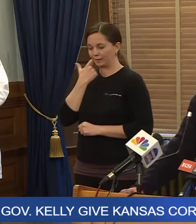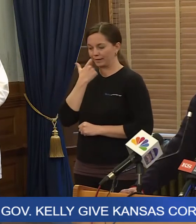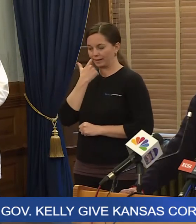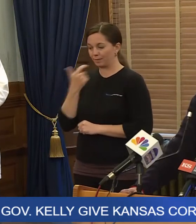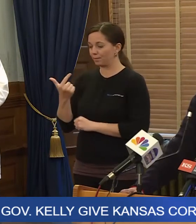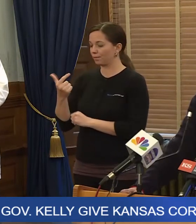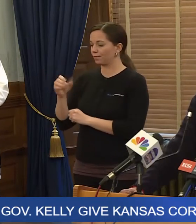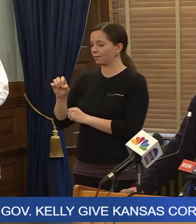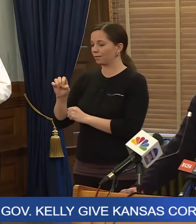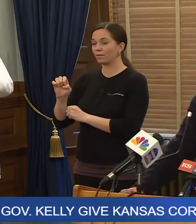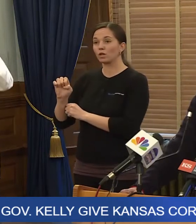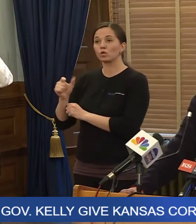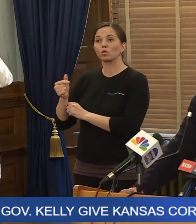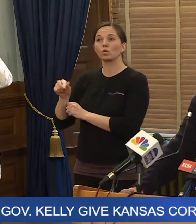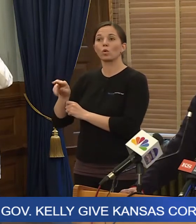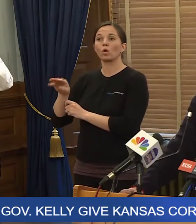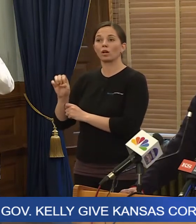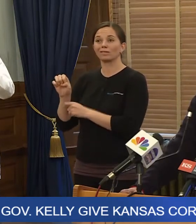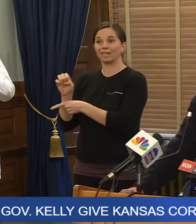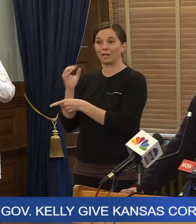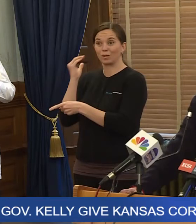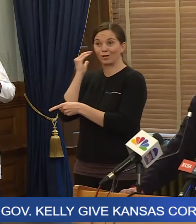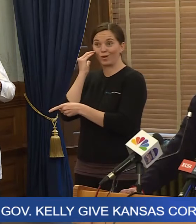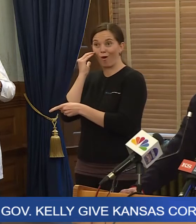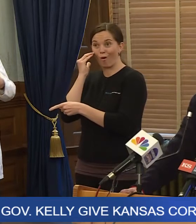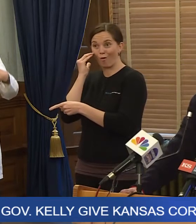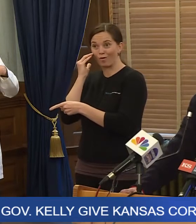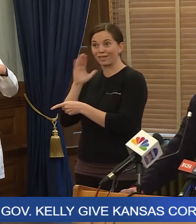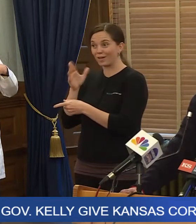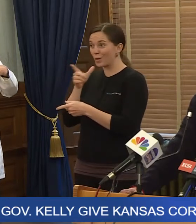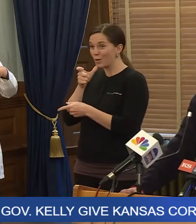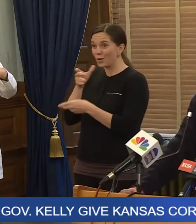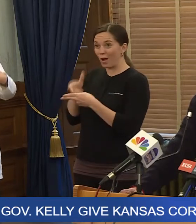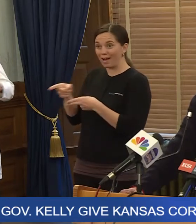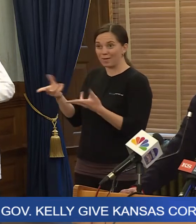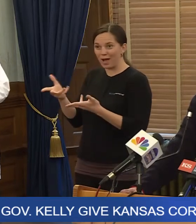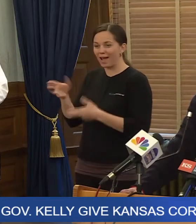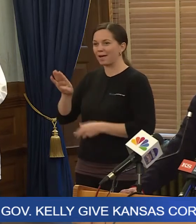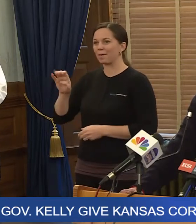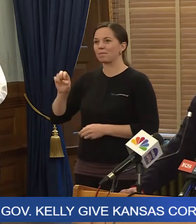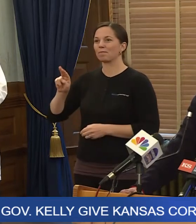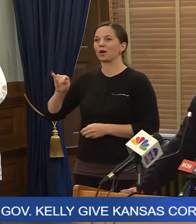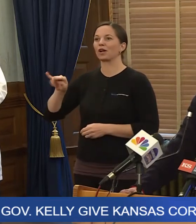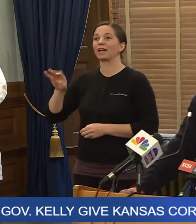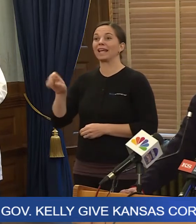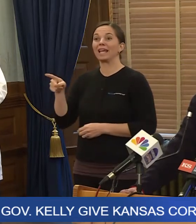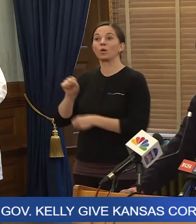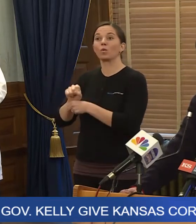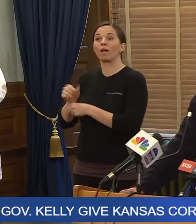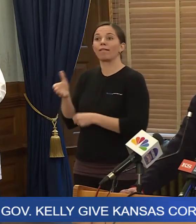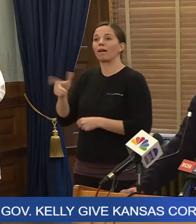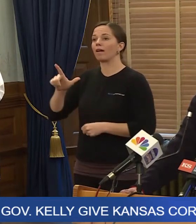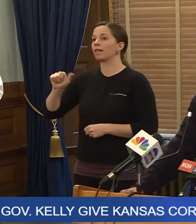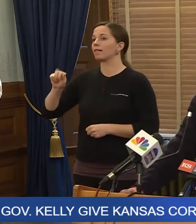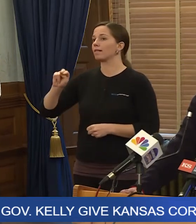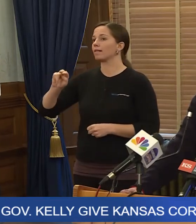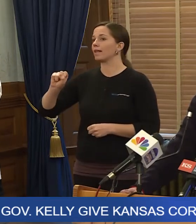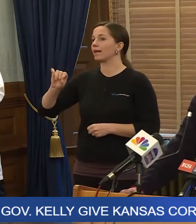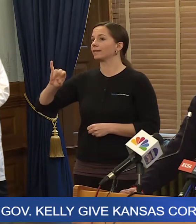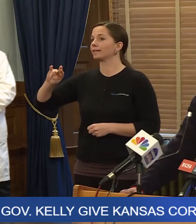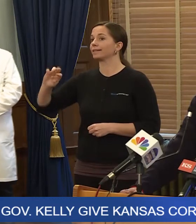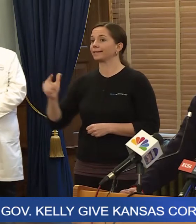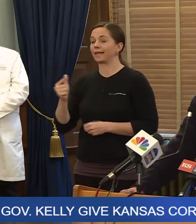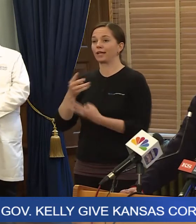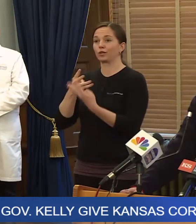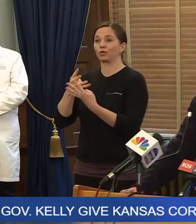George was actually known as Bernie. He worked at Lansing for 36